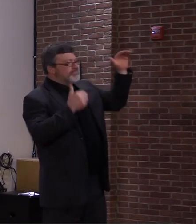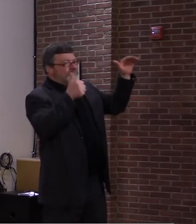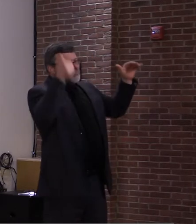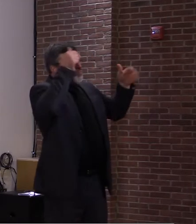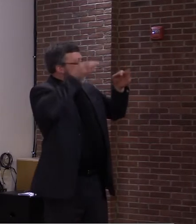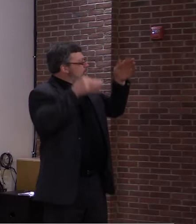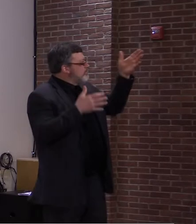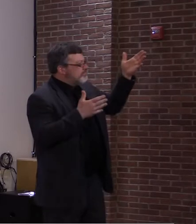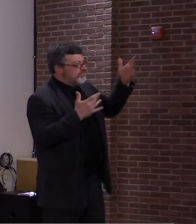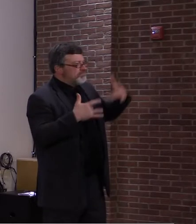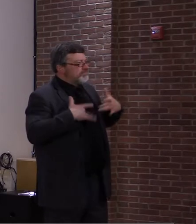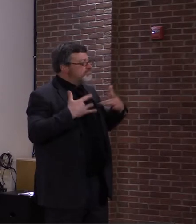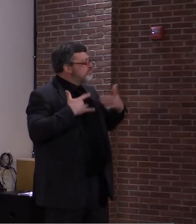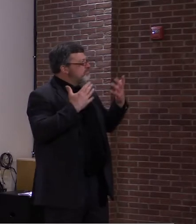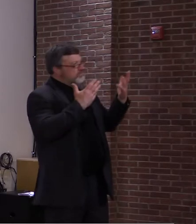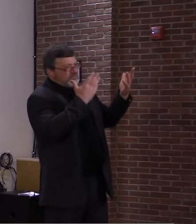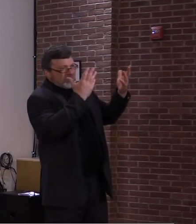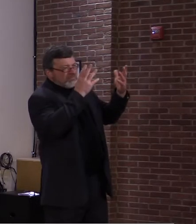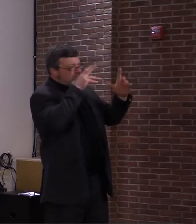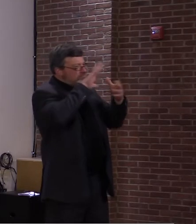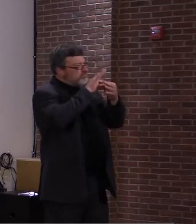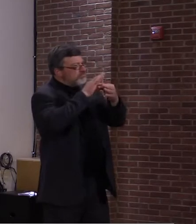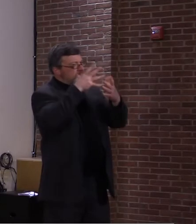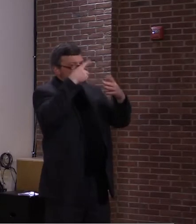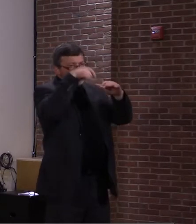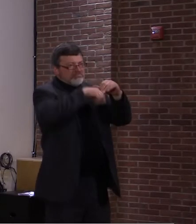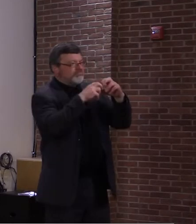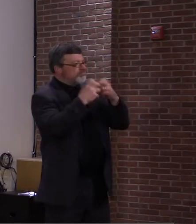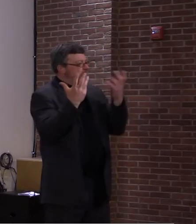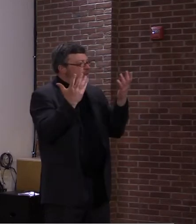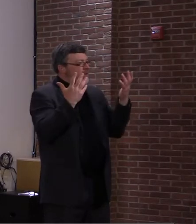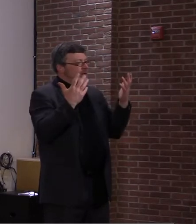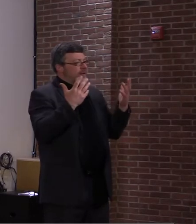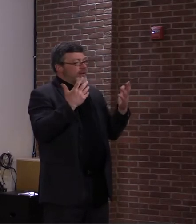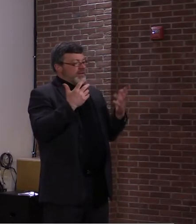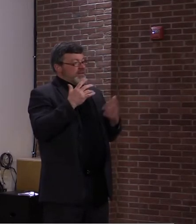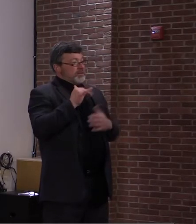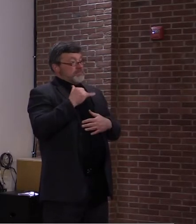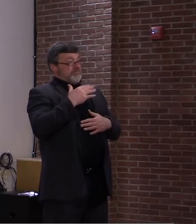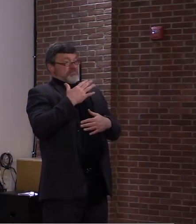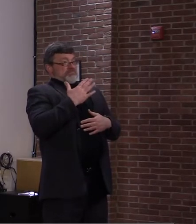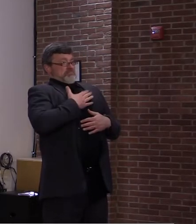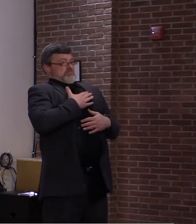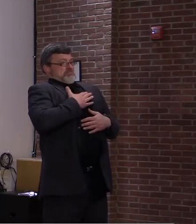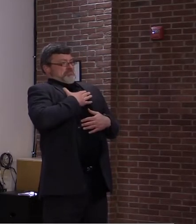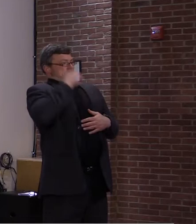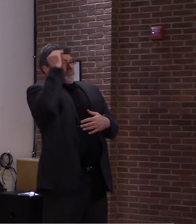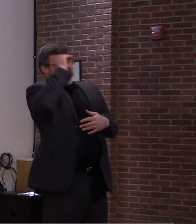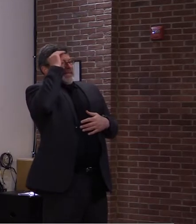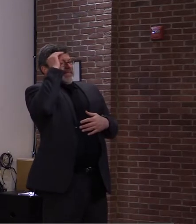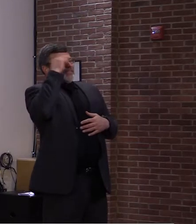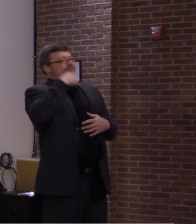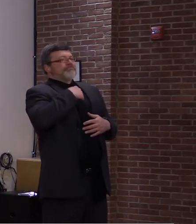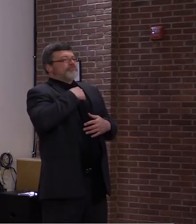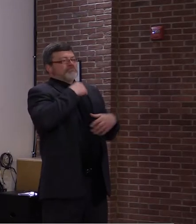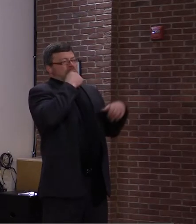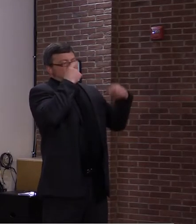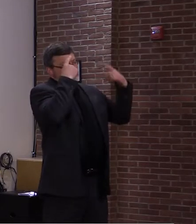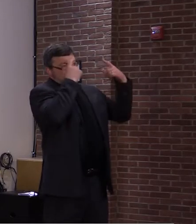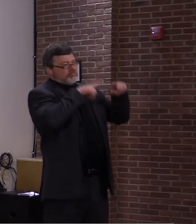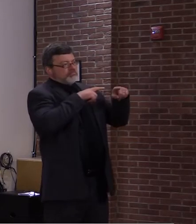more about it. But again, I know how I feel about this, and that's why I put out the statement this